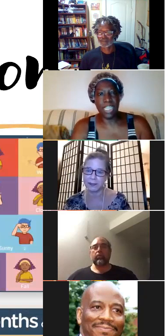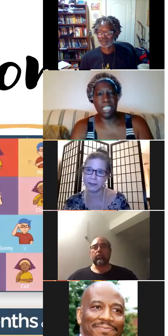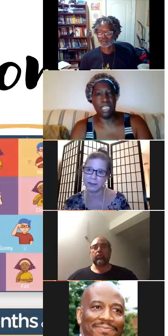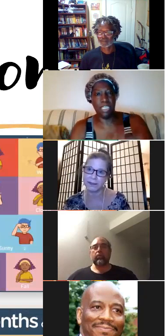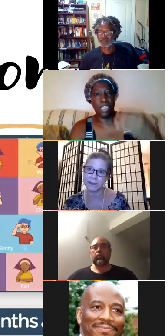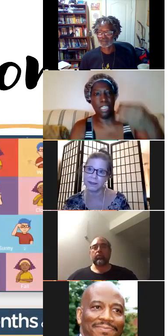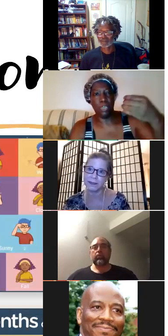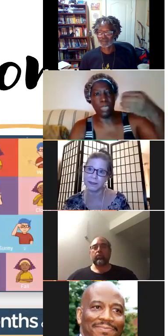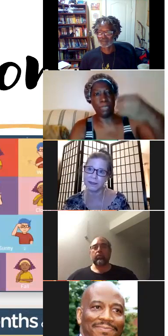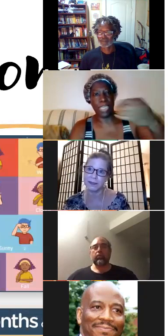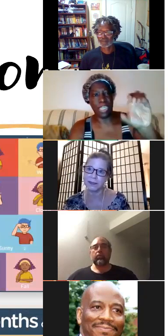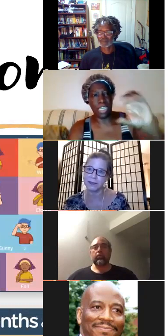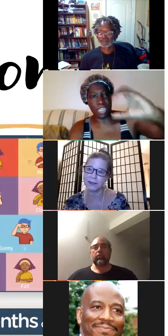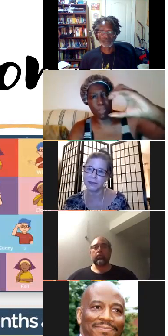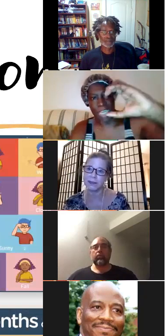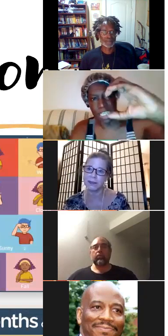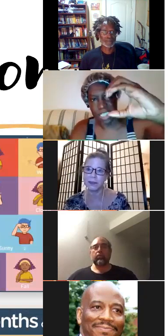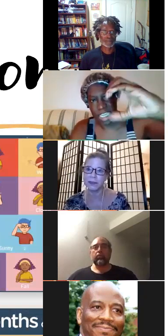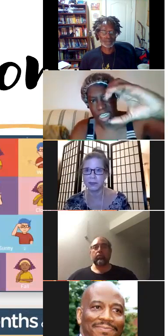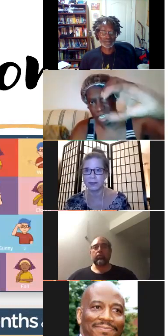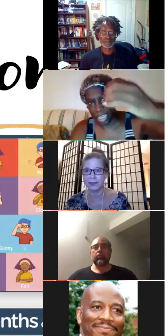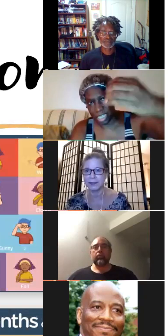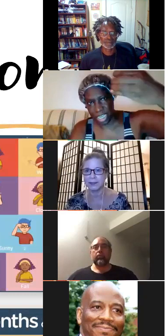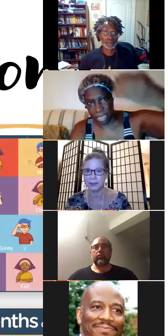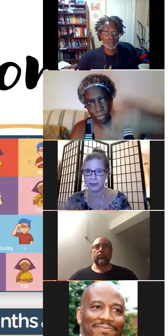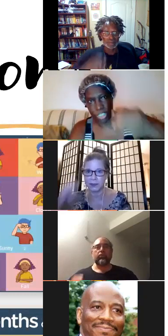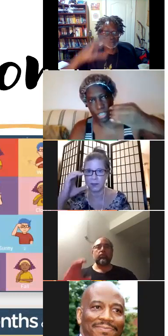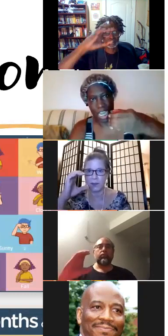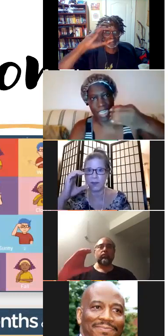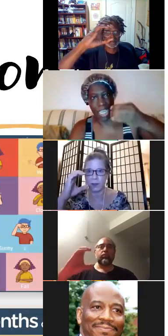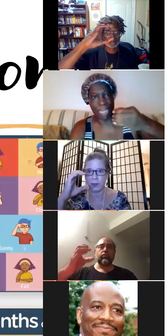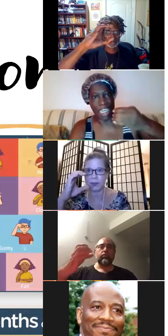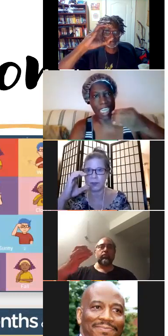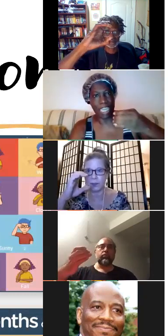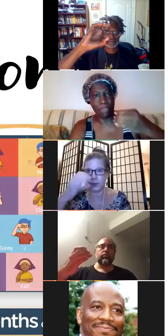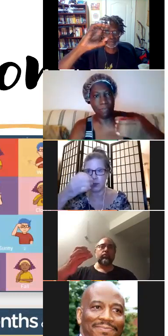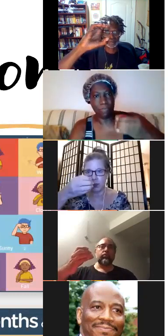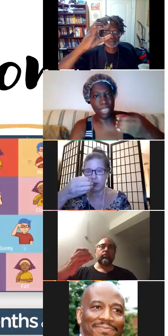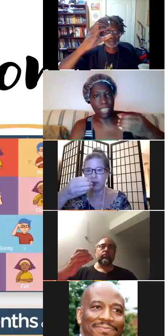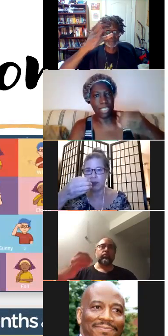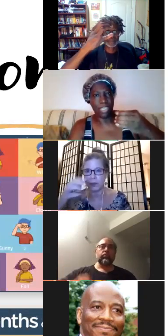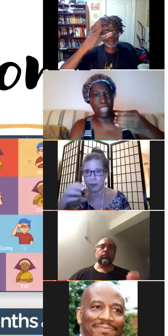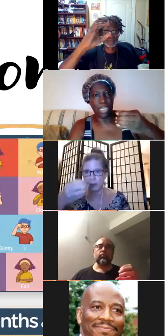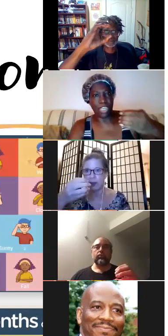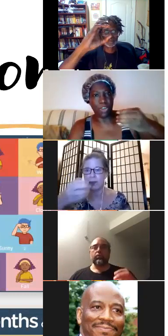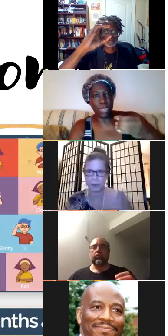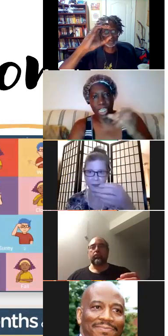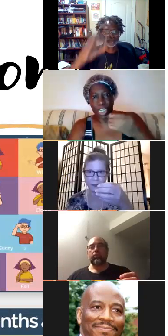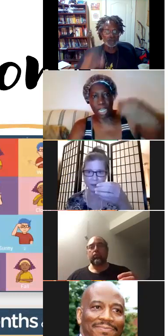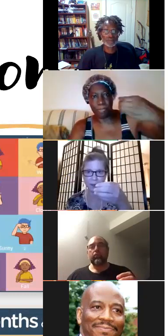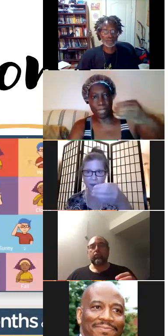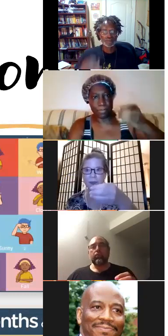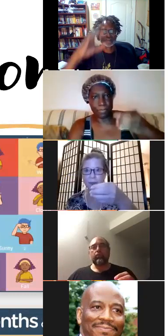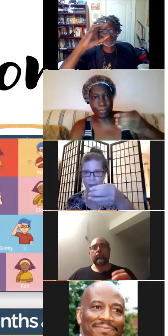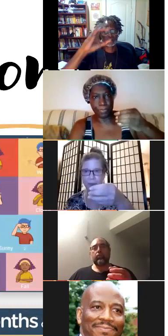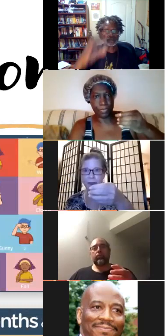spring would be like you're making a C handshake with your non-dominant hand, like you're holding a